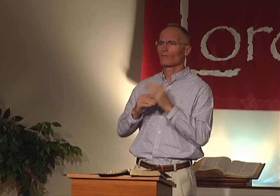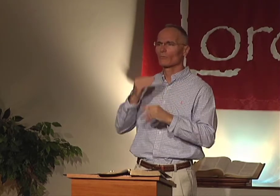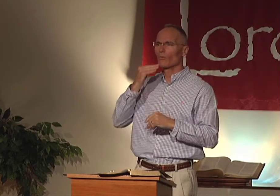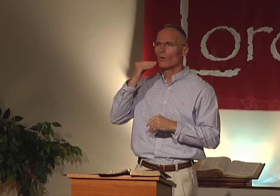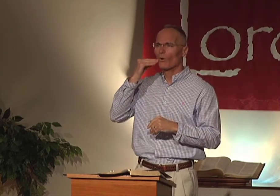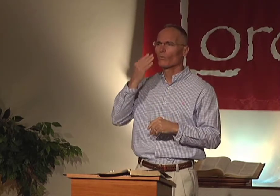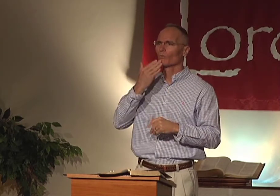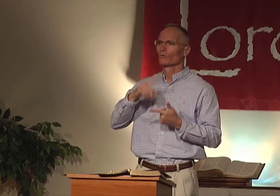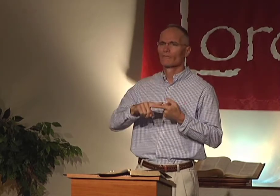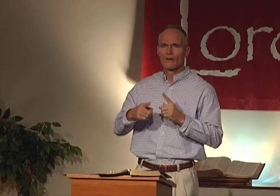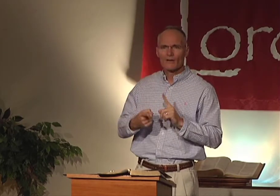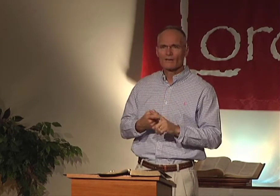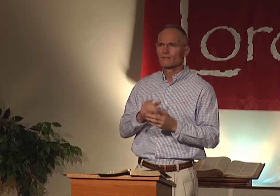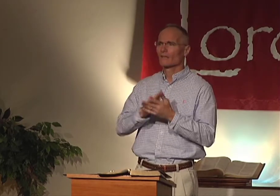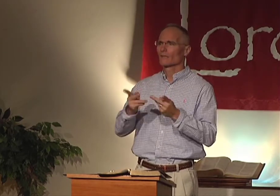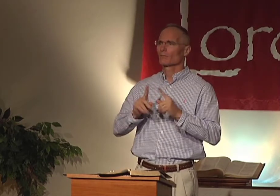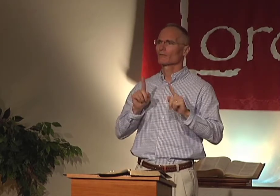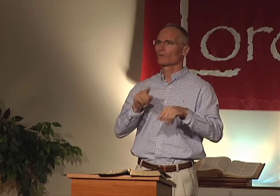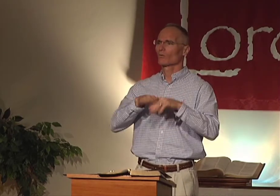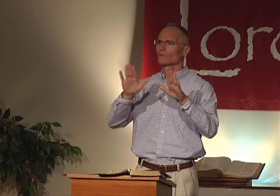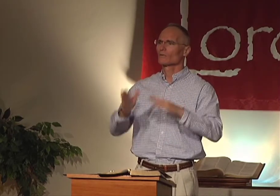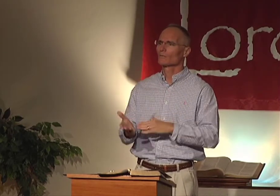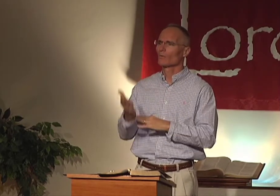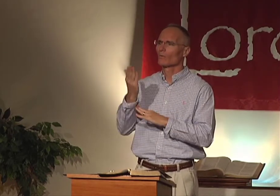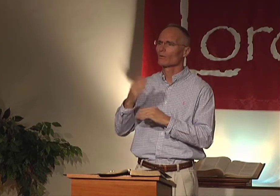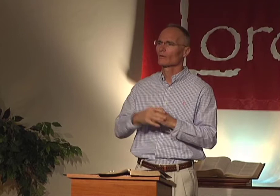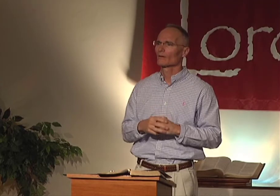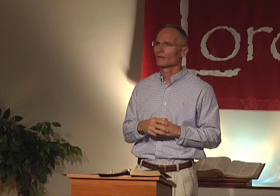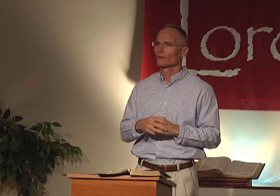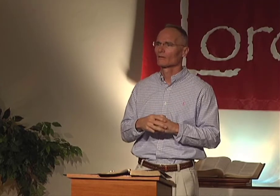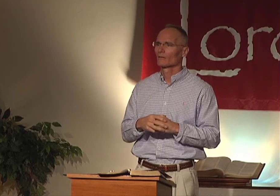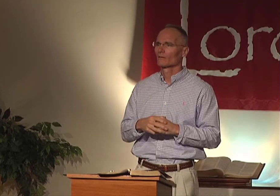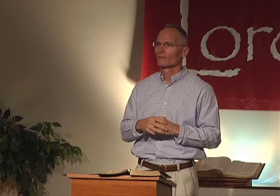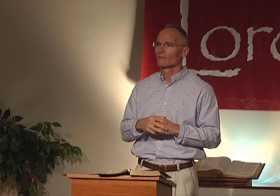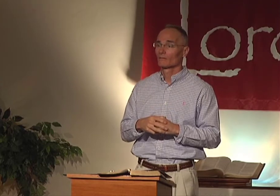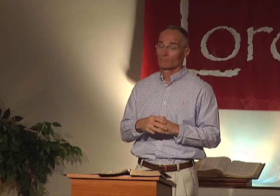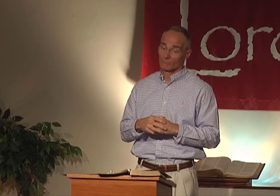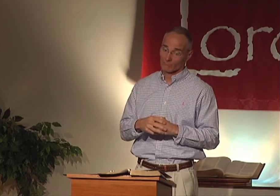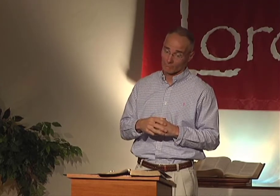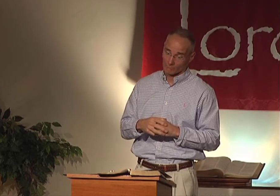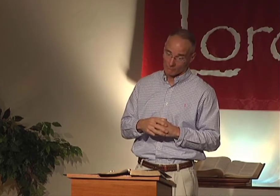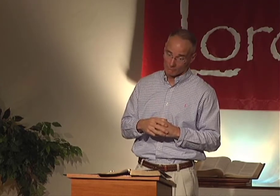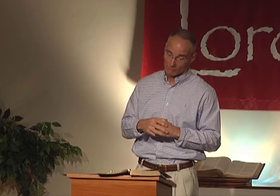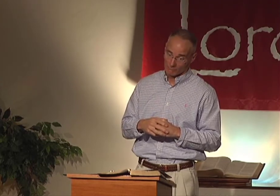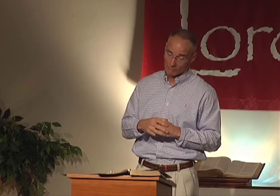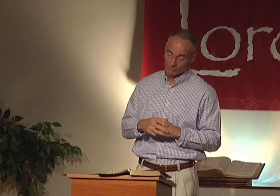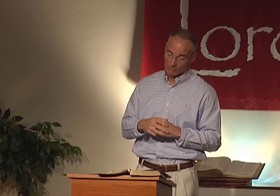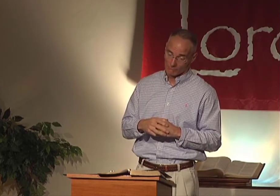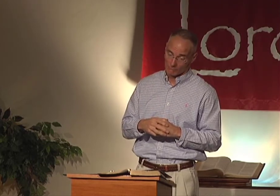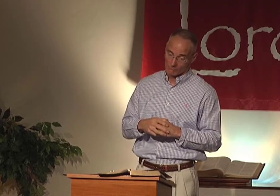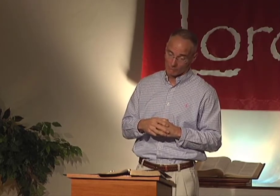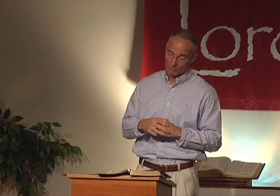Christian life means a comfortable home, good friends, a nice place to go on Sunday mornings. Is that what it means?